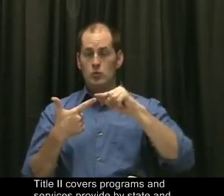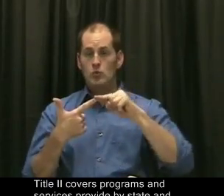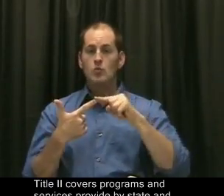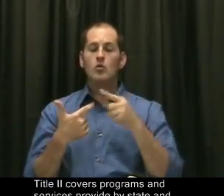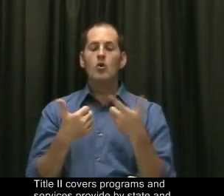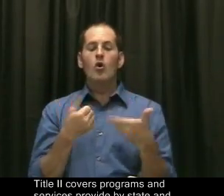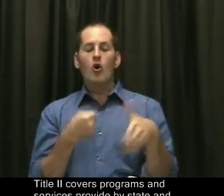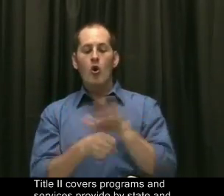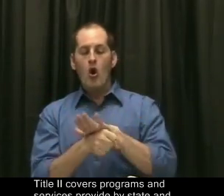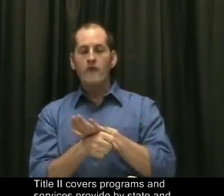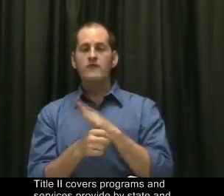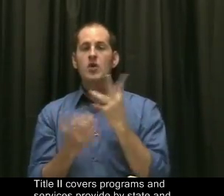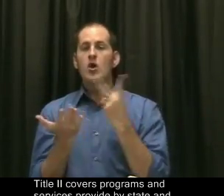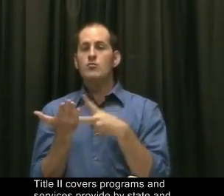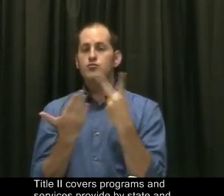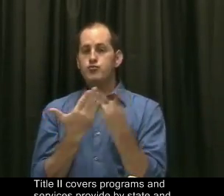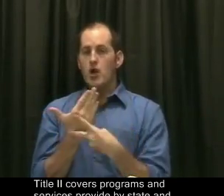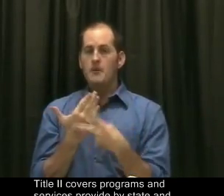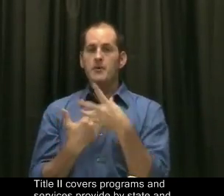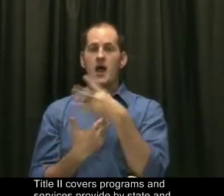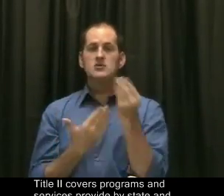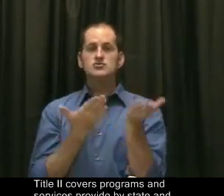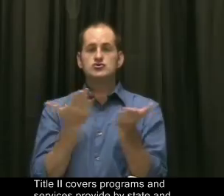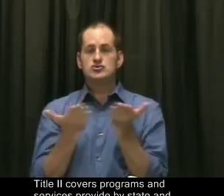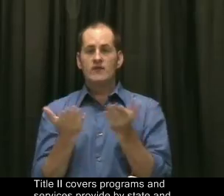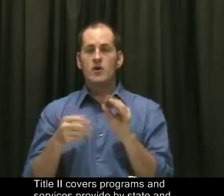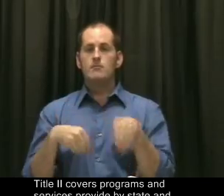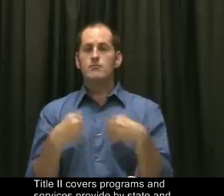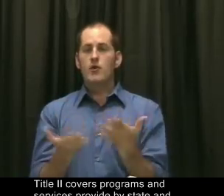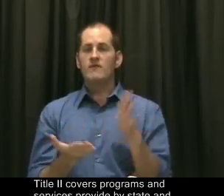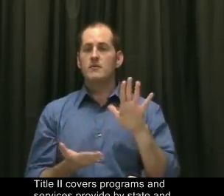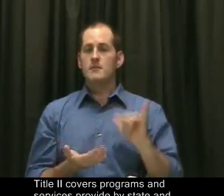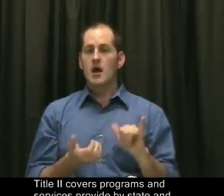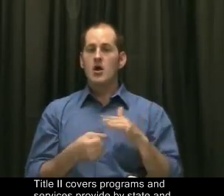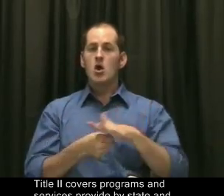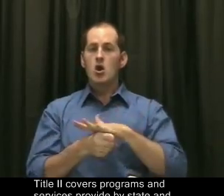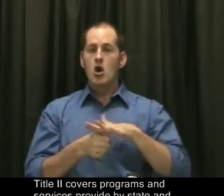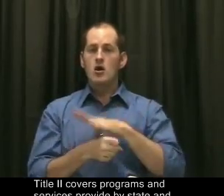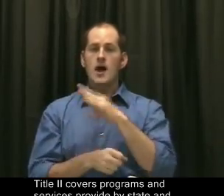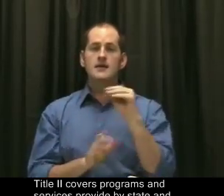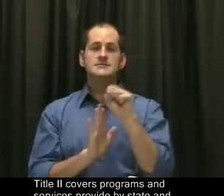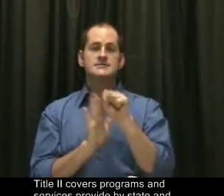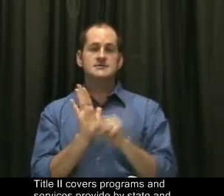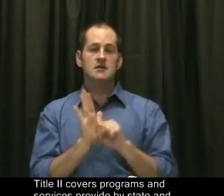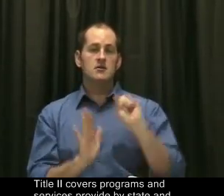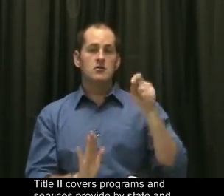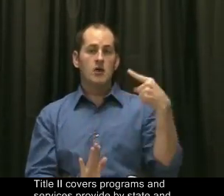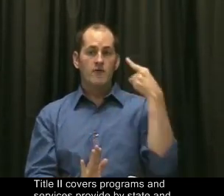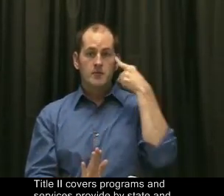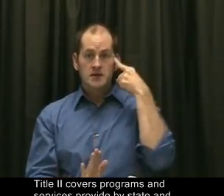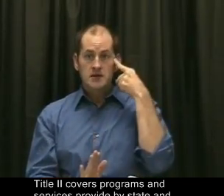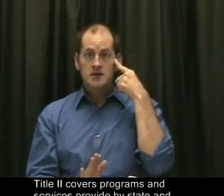Title II covers programs and services provided by state and local governments.